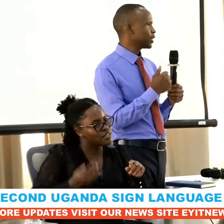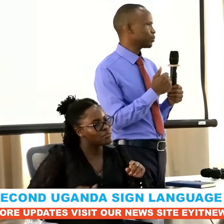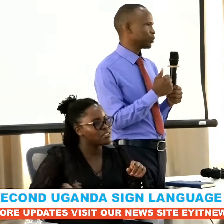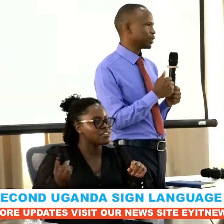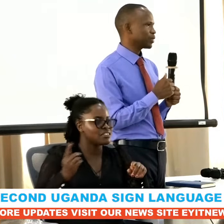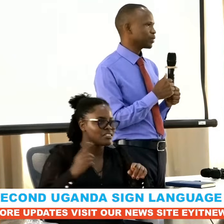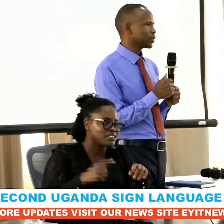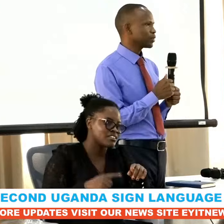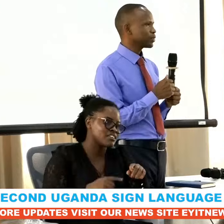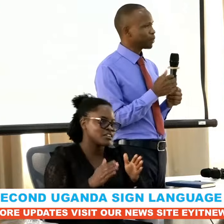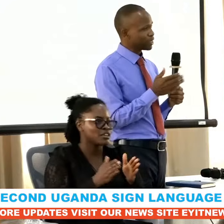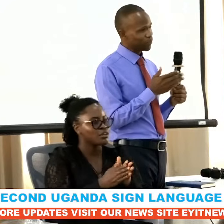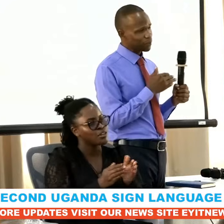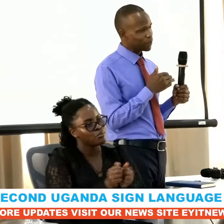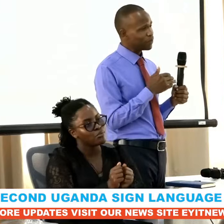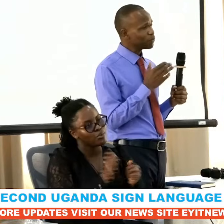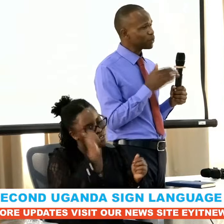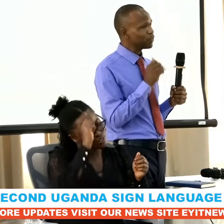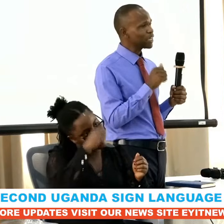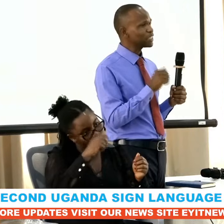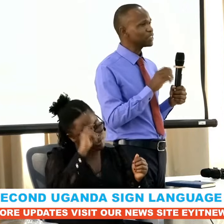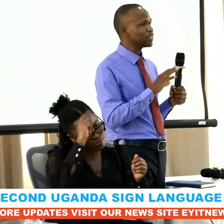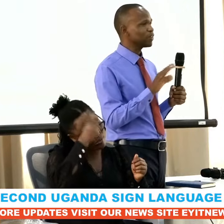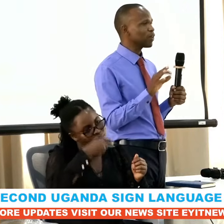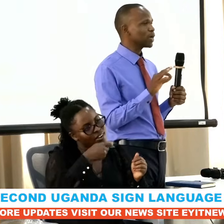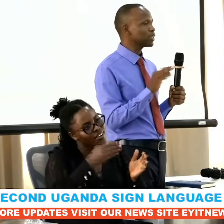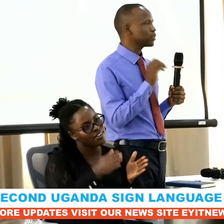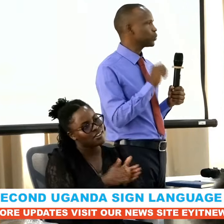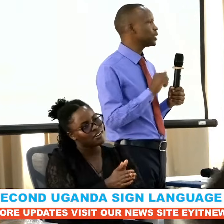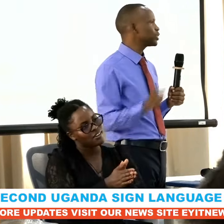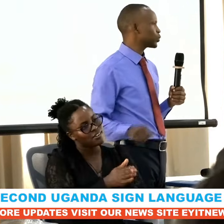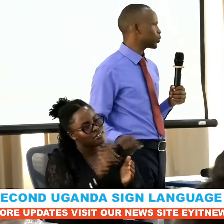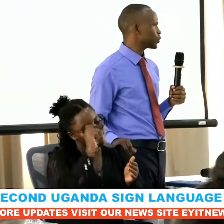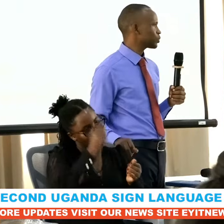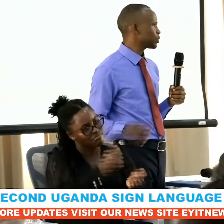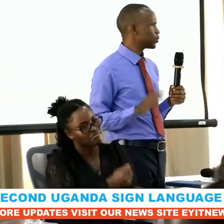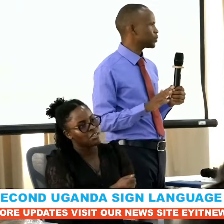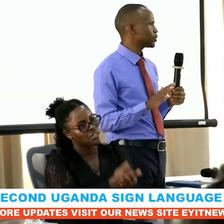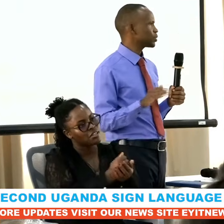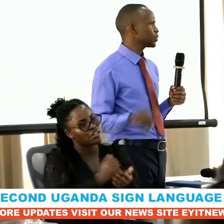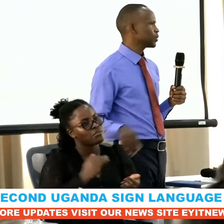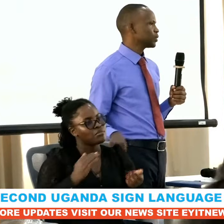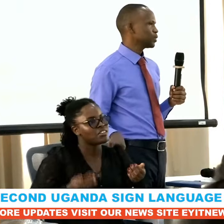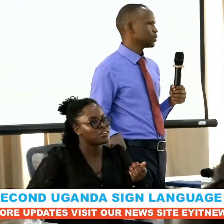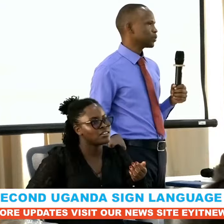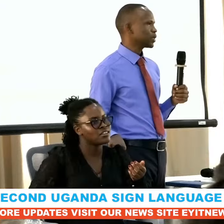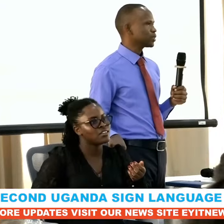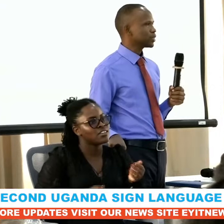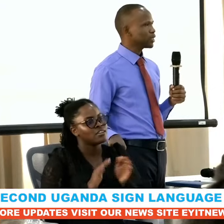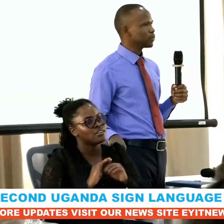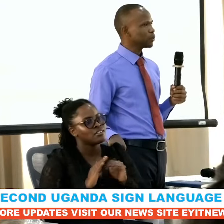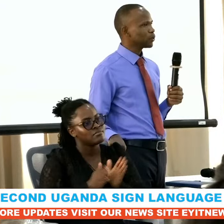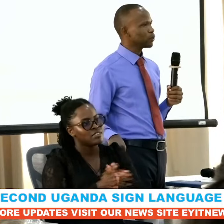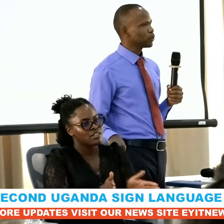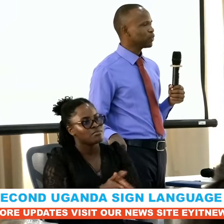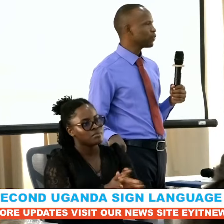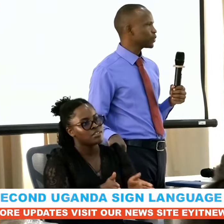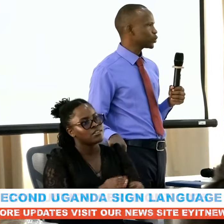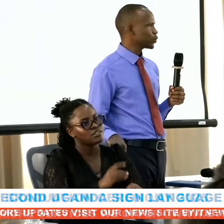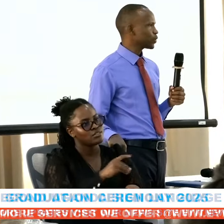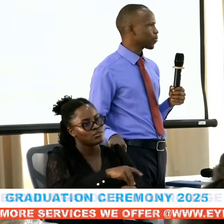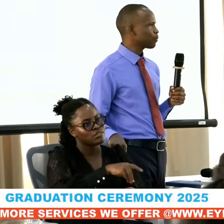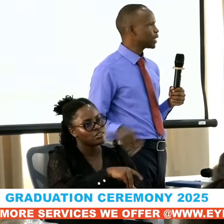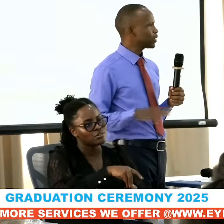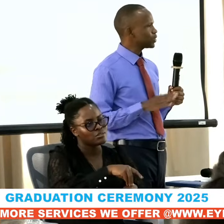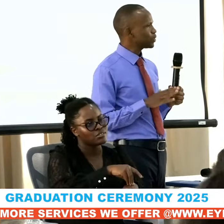you help me. But previously she never wanted to disclose because it was a terrible